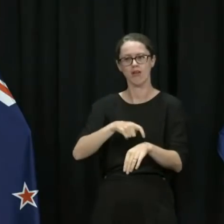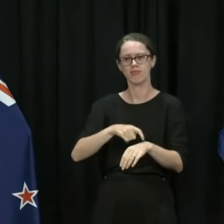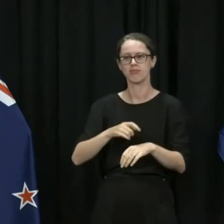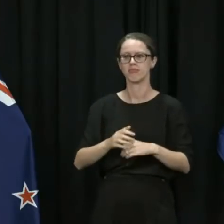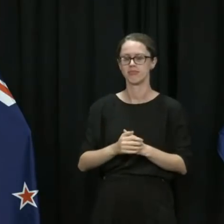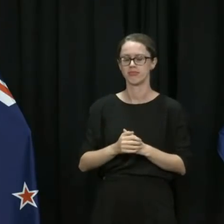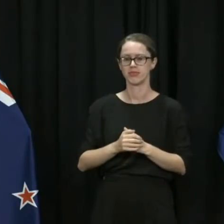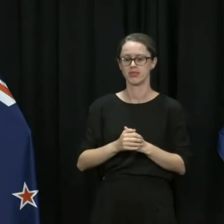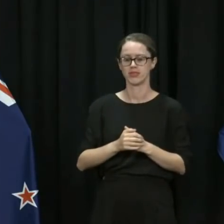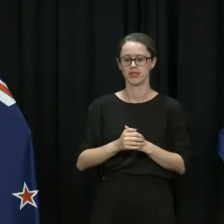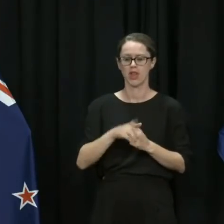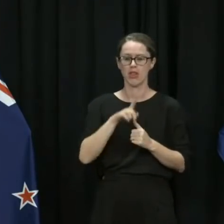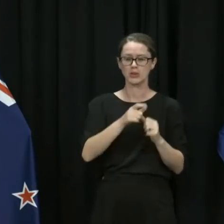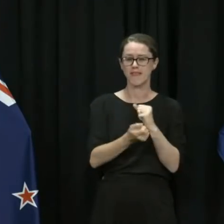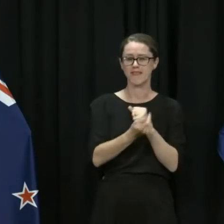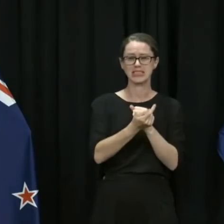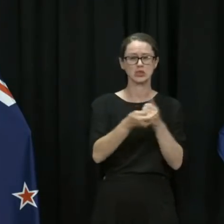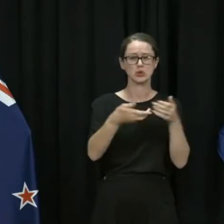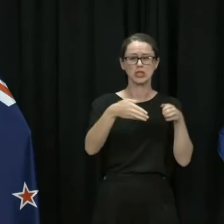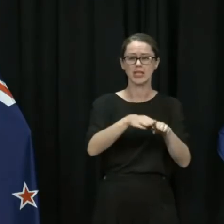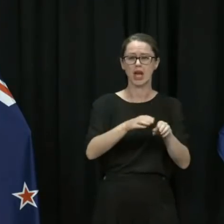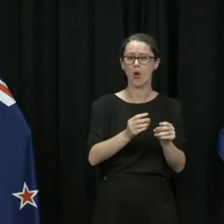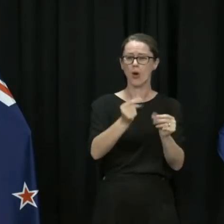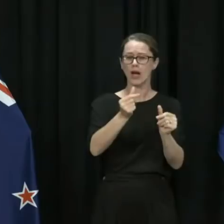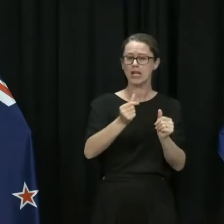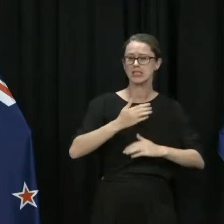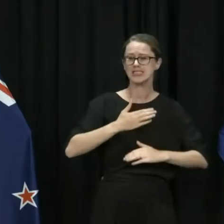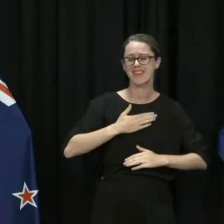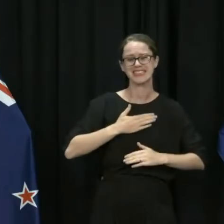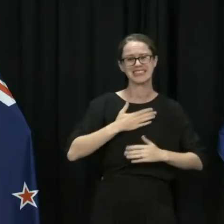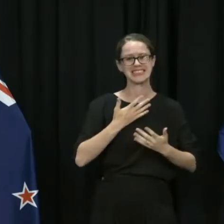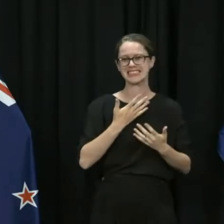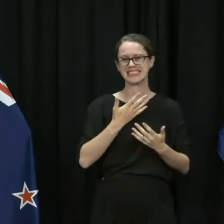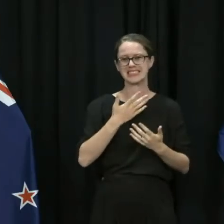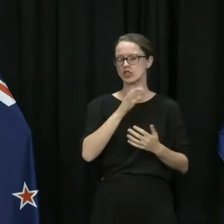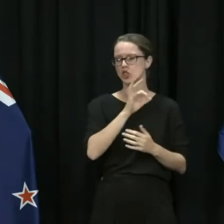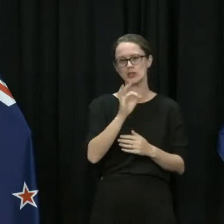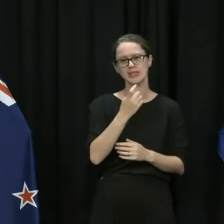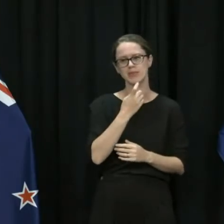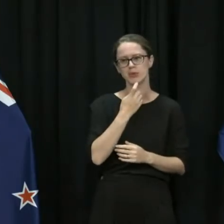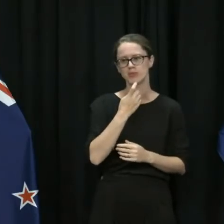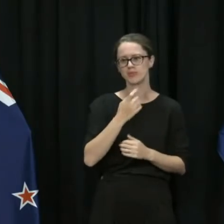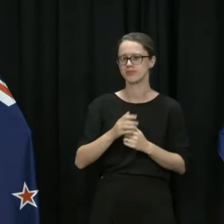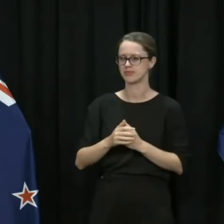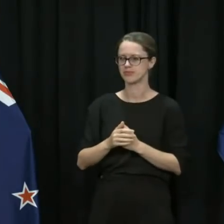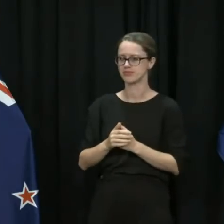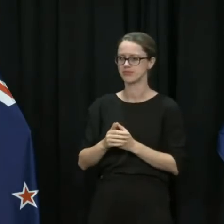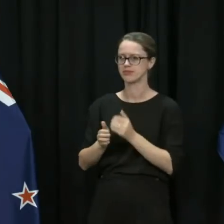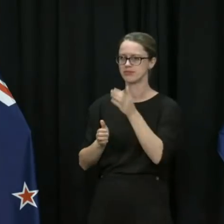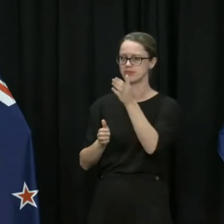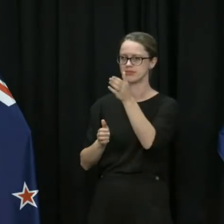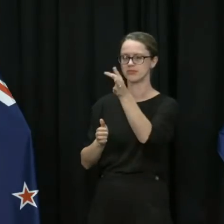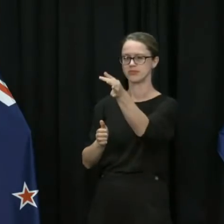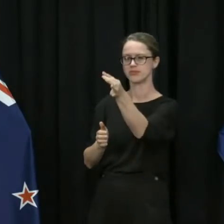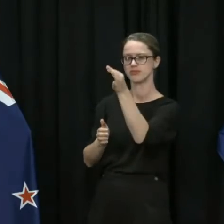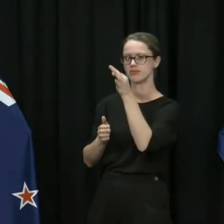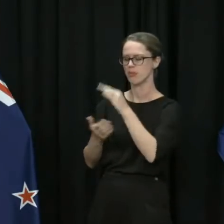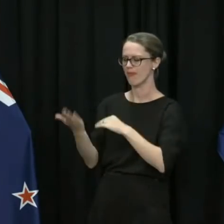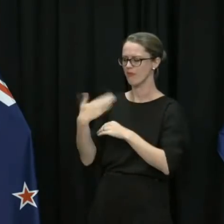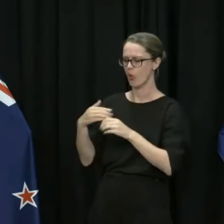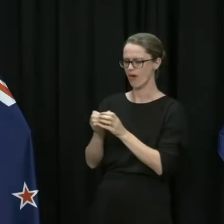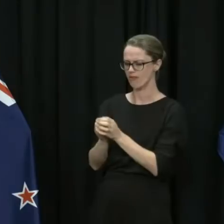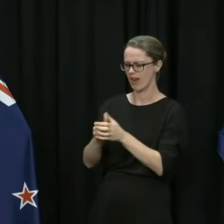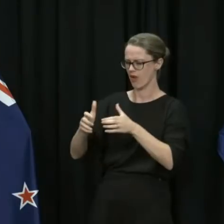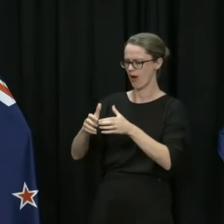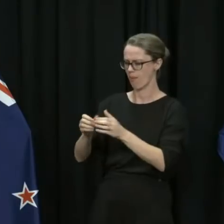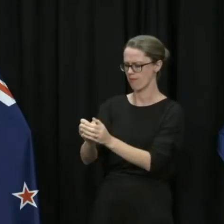ability to shut down some of those events successfully and safely is not always straightforward either. Flare-ups. Yeah, Jessica. What is it about